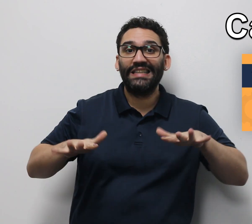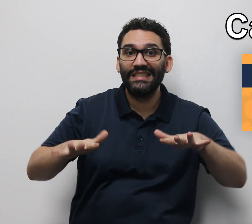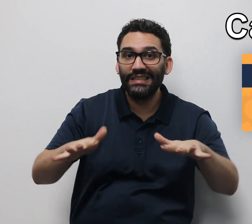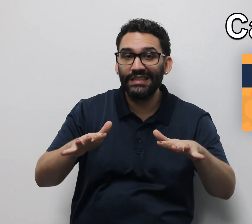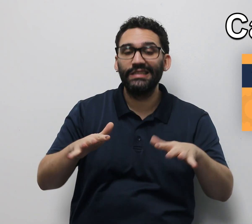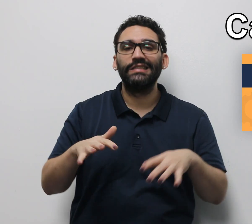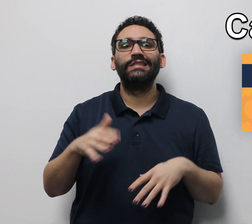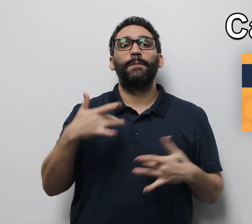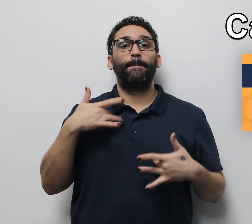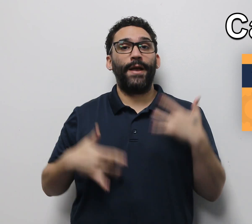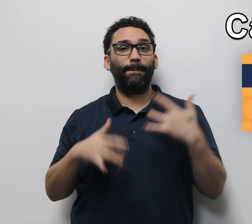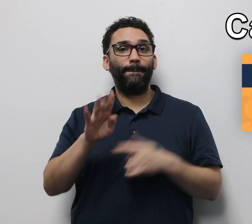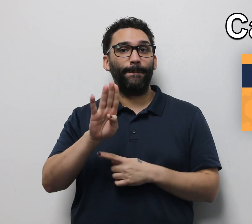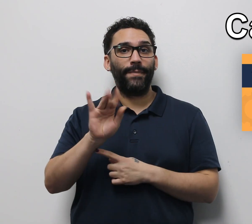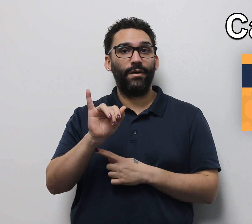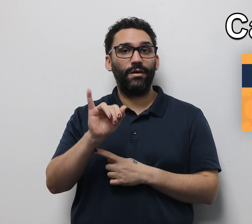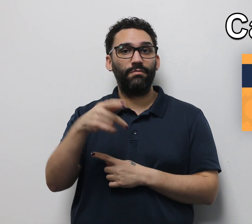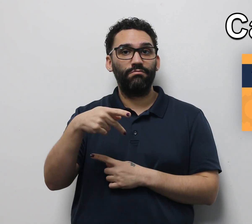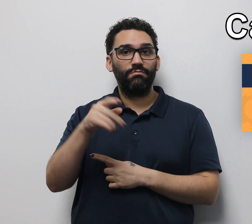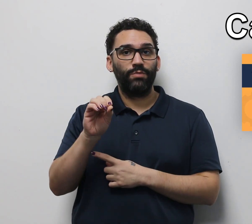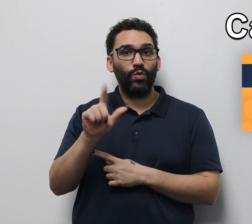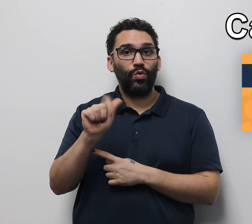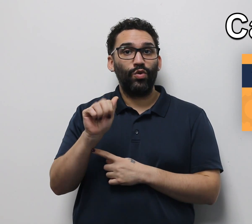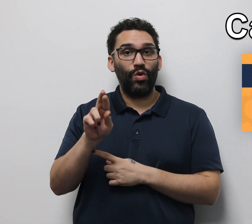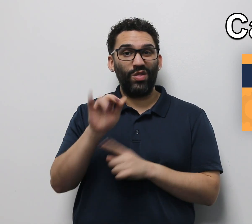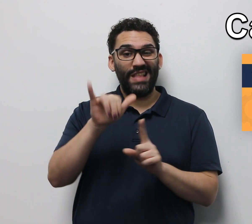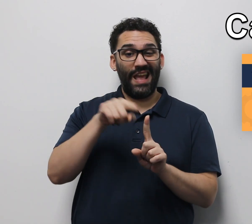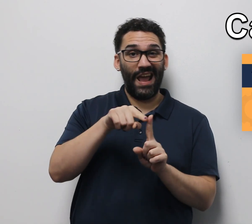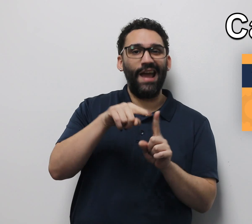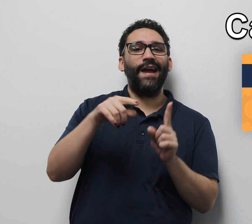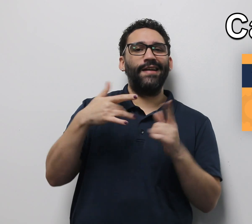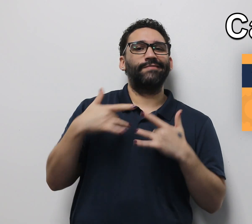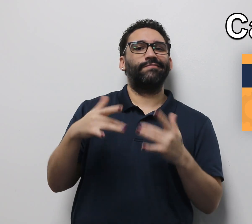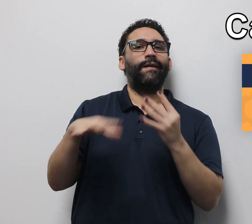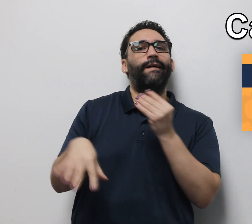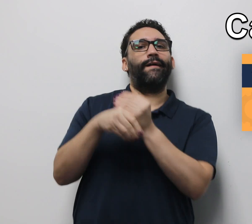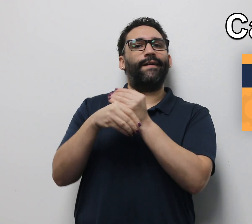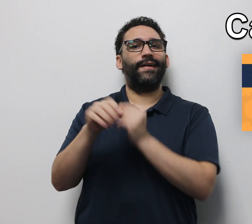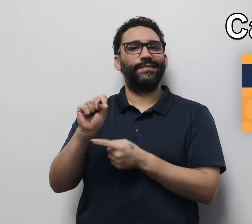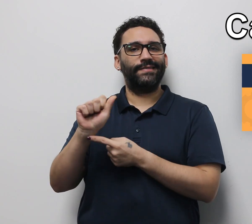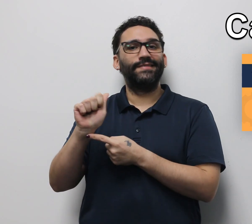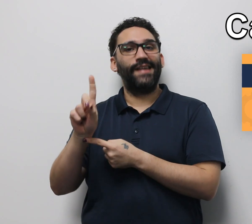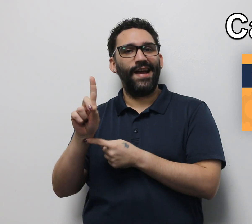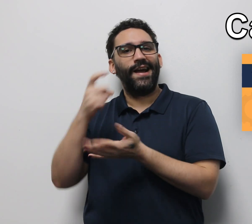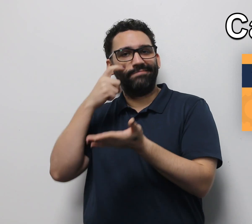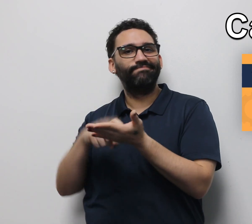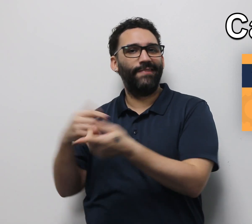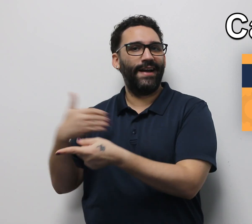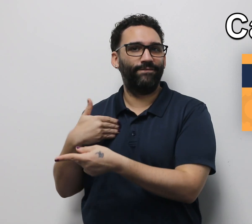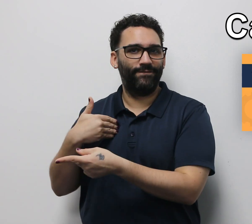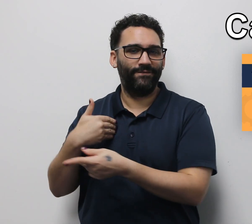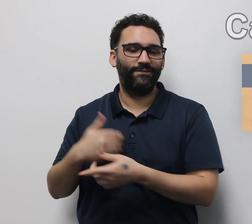anxiety, bipolar disorder will typically experience SAD on top of that.